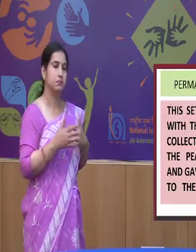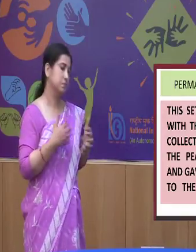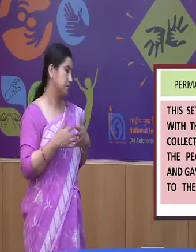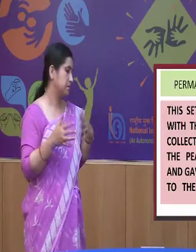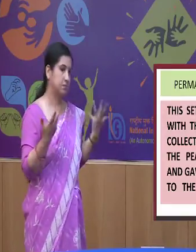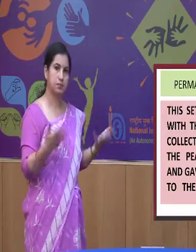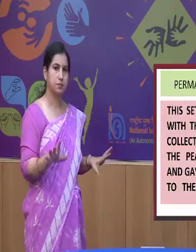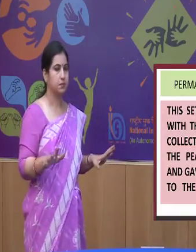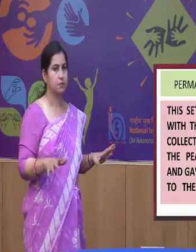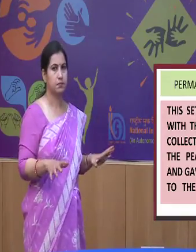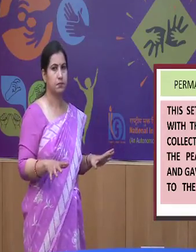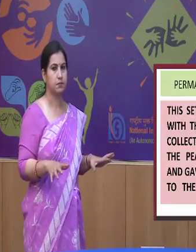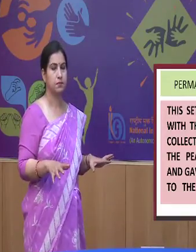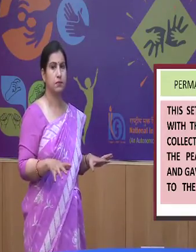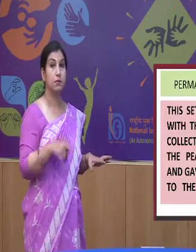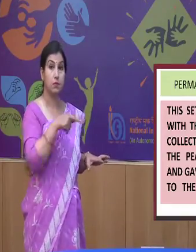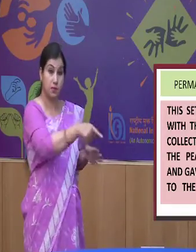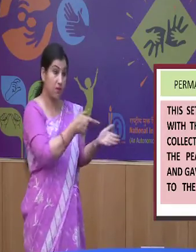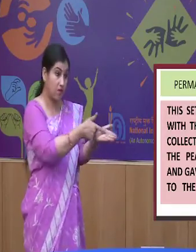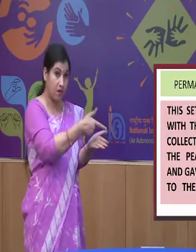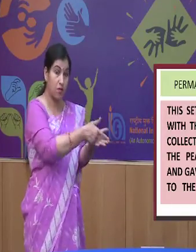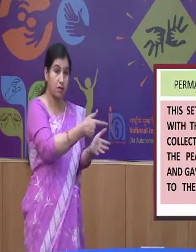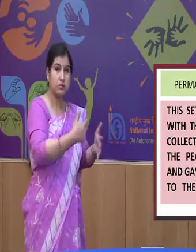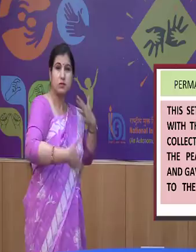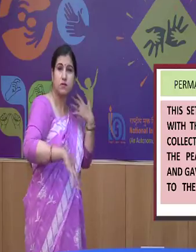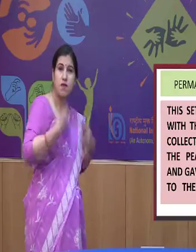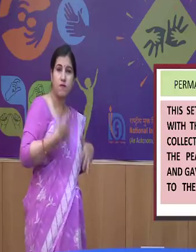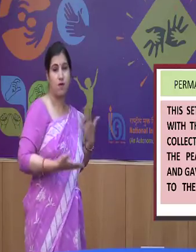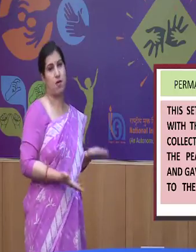However, the peasants suffered